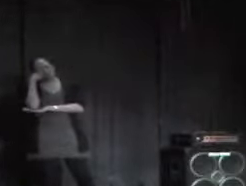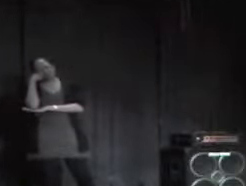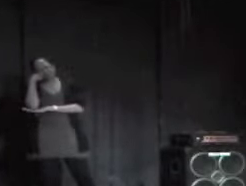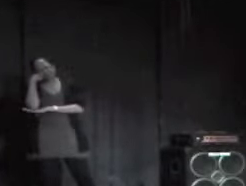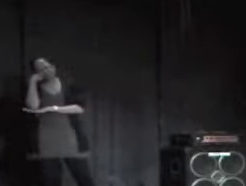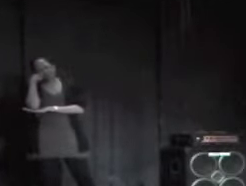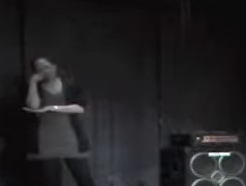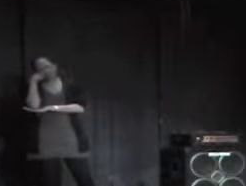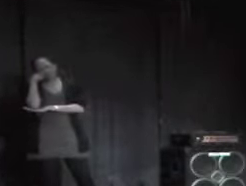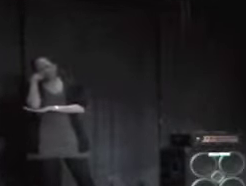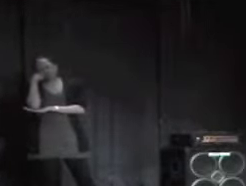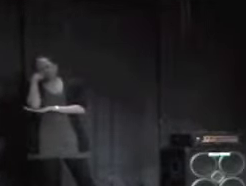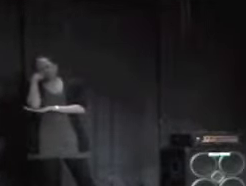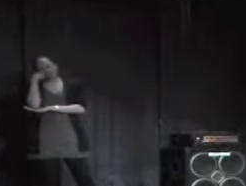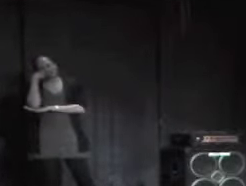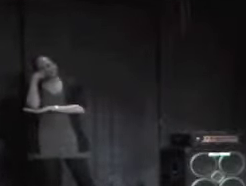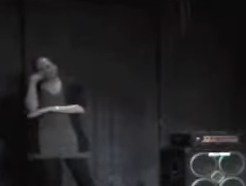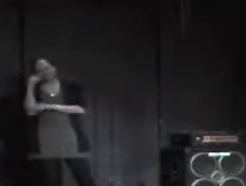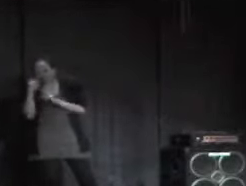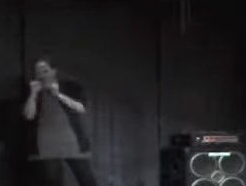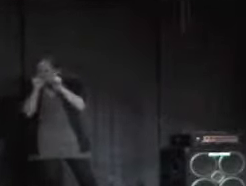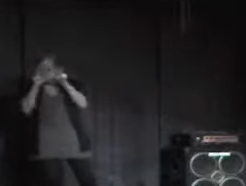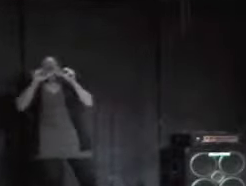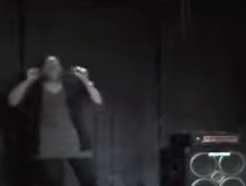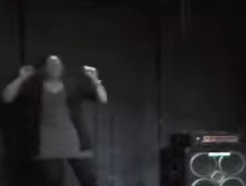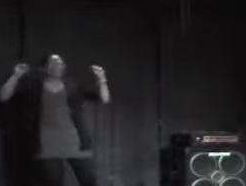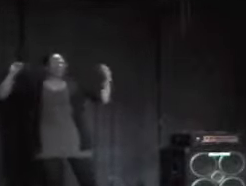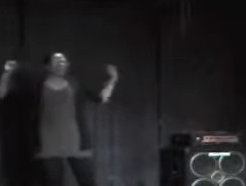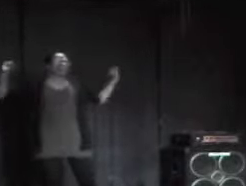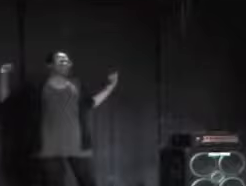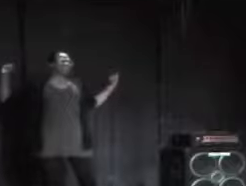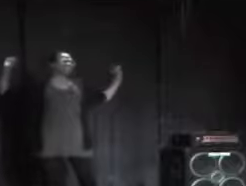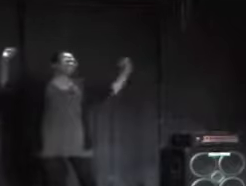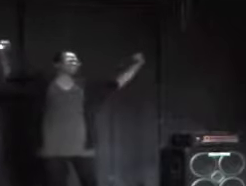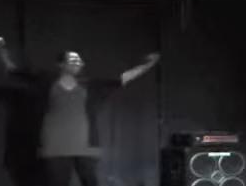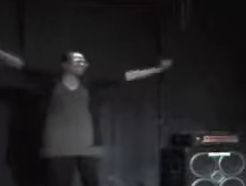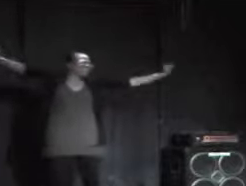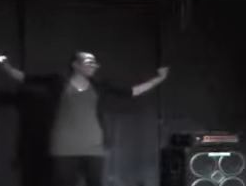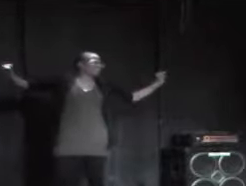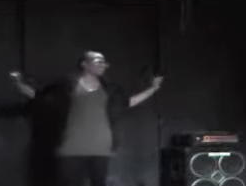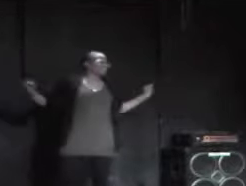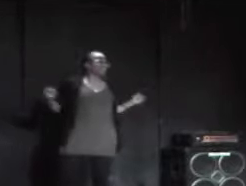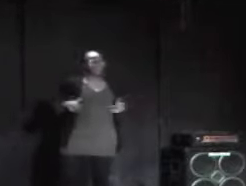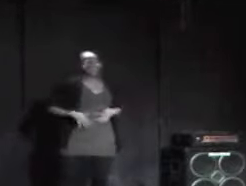And he comes across this log and he's just sleeping. All of a sudden he wakes up, stretches,